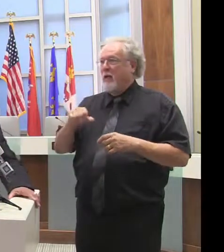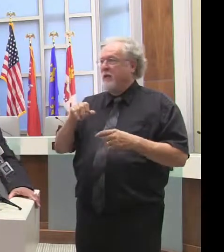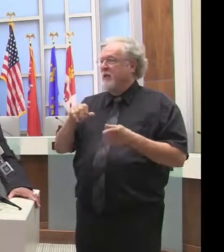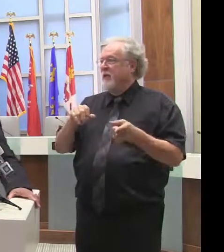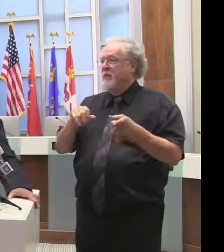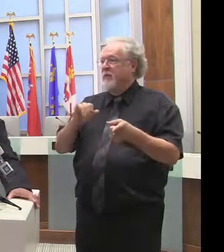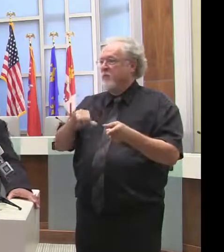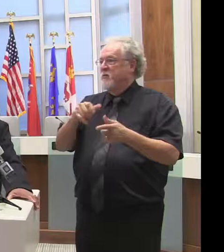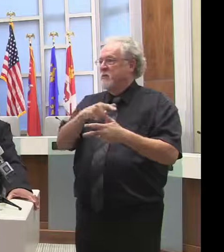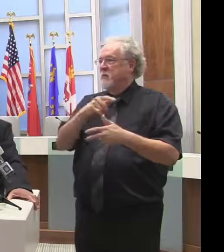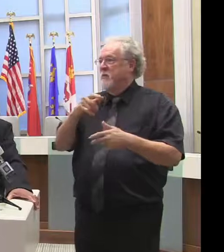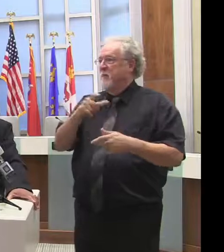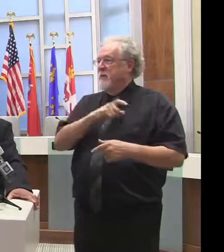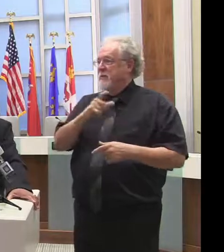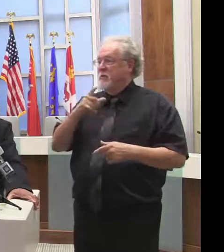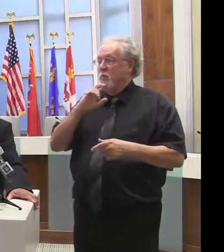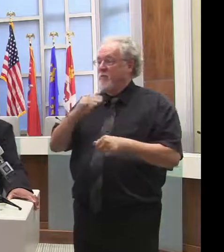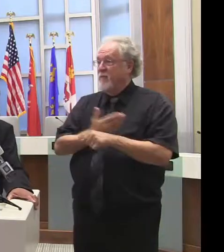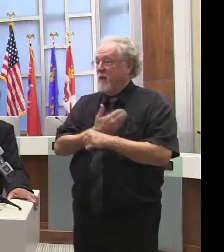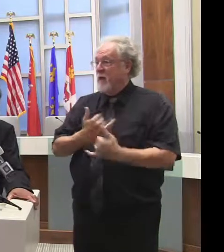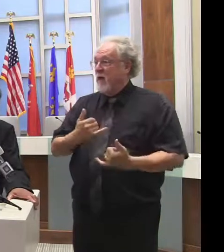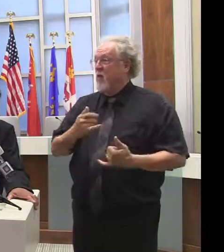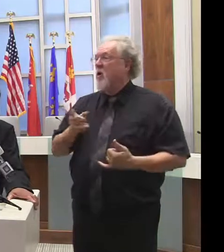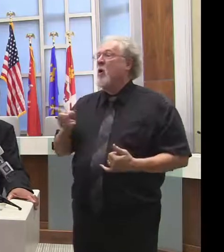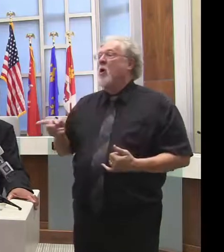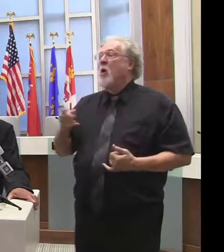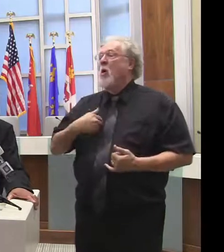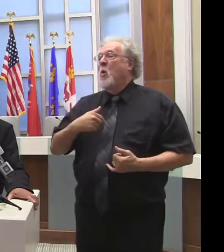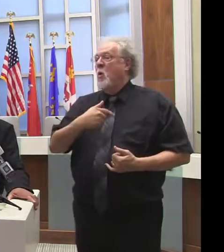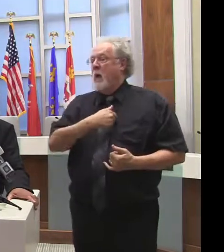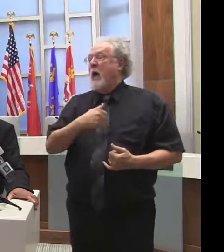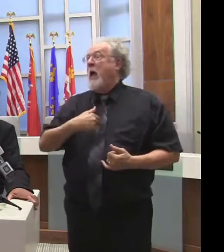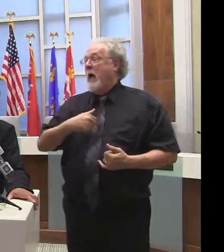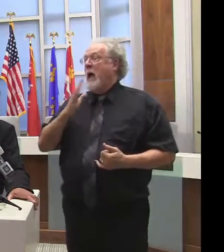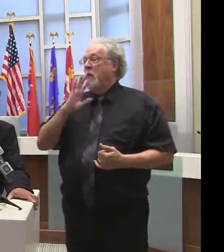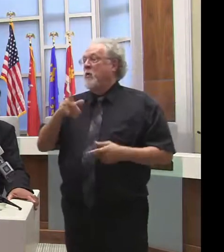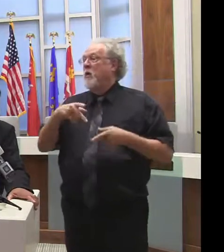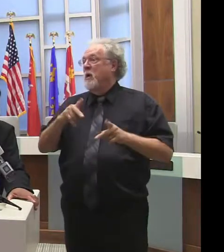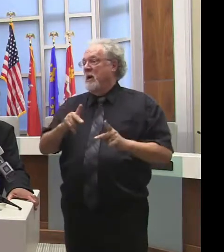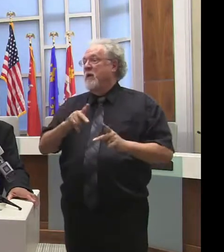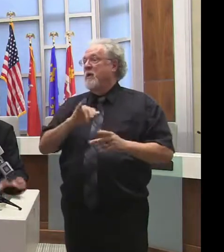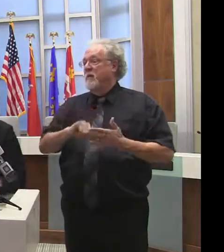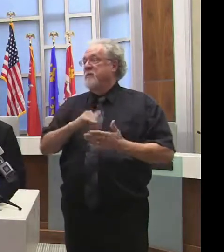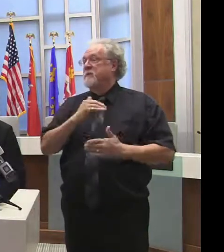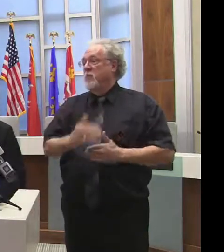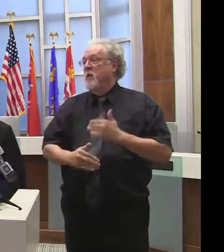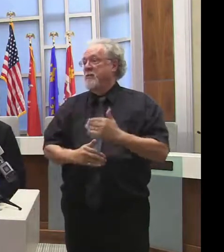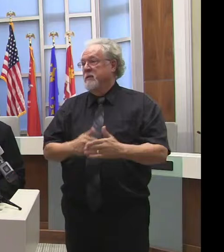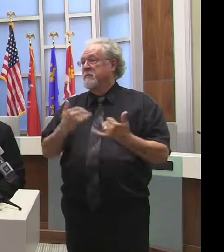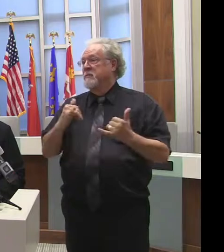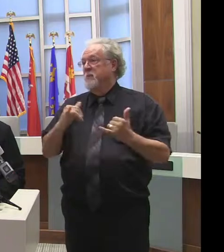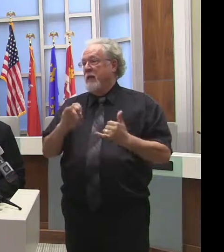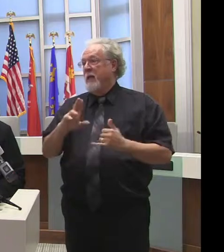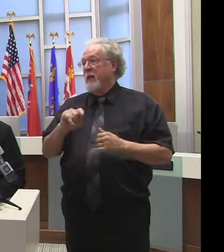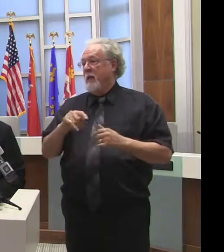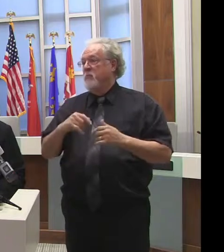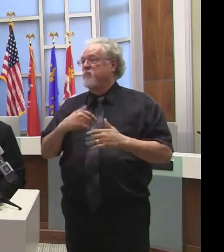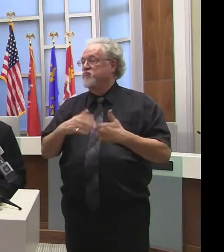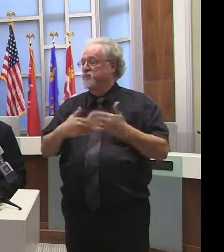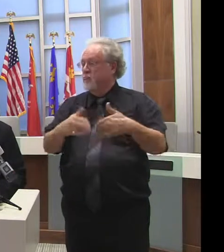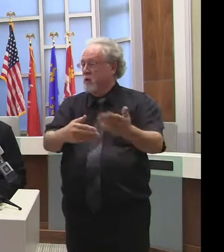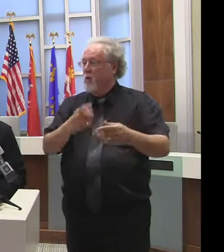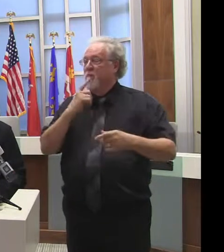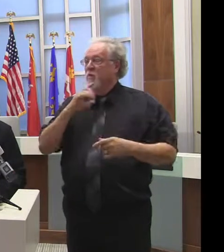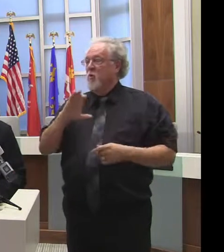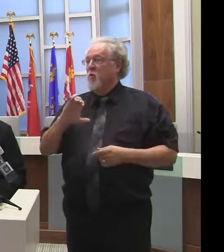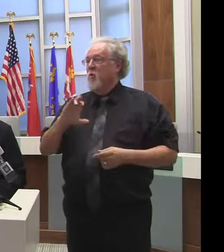they be fired? Where do they go? And so I'm going to let this process play out in terms of the